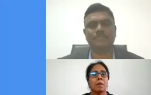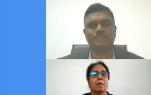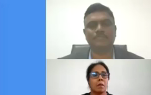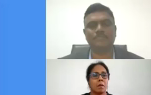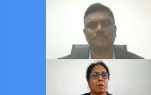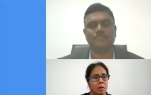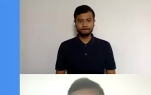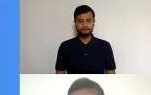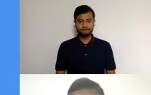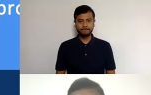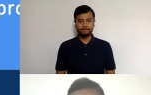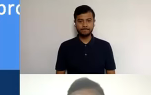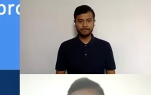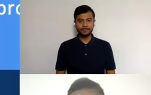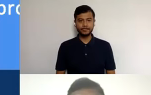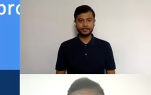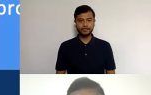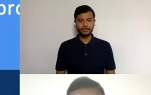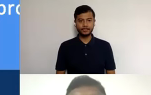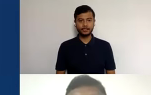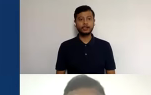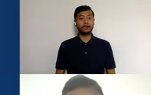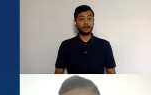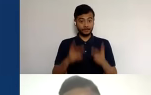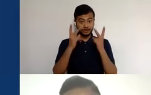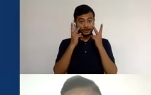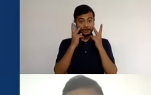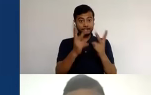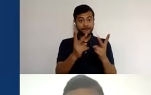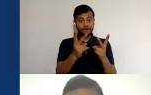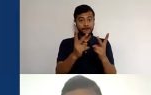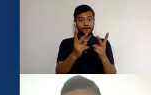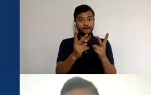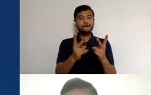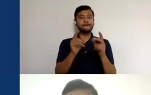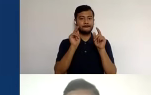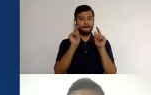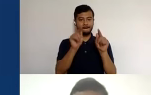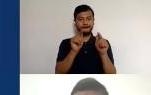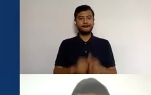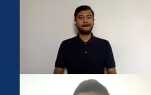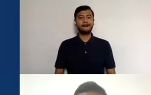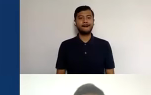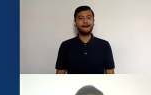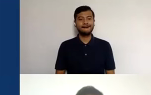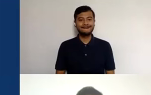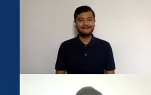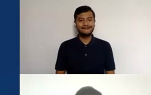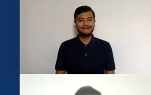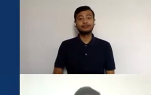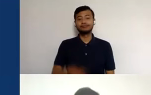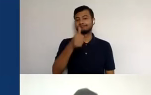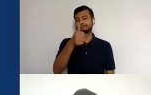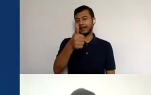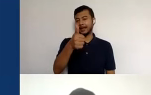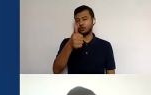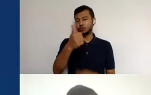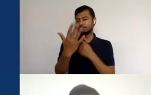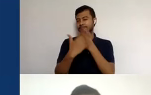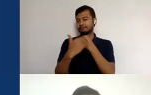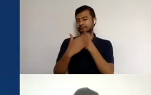And then go to the second slide. Are you seeing my second slide? Thank Yes, this is good. This is good. Thank you. Thank you for stopping me.